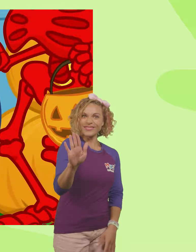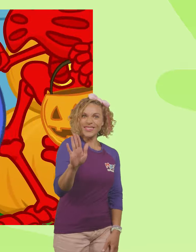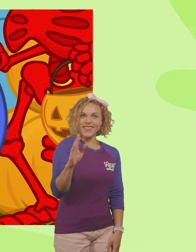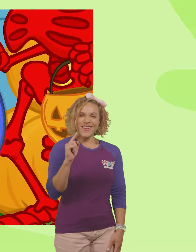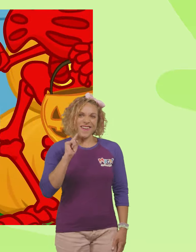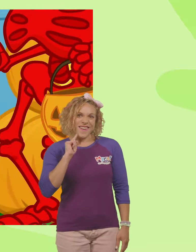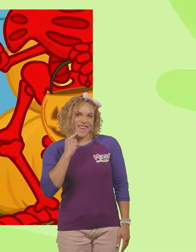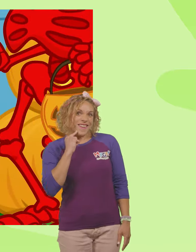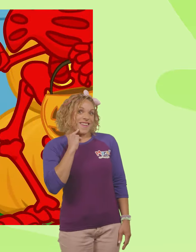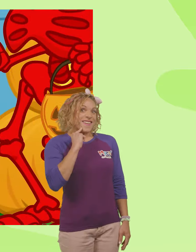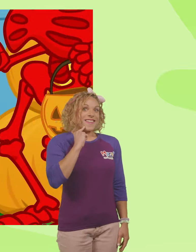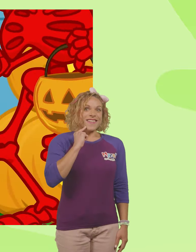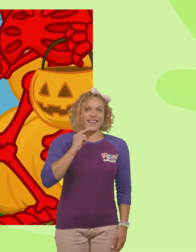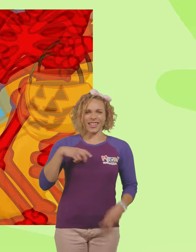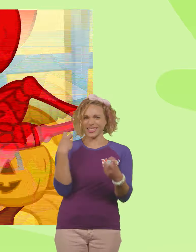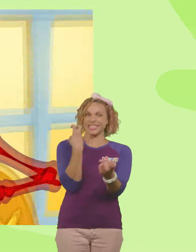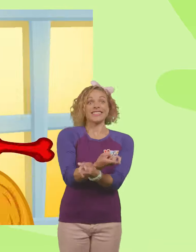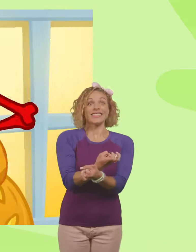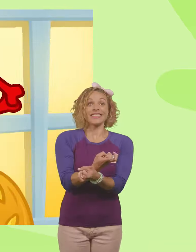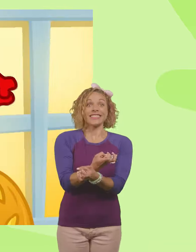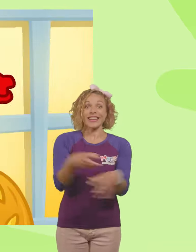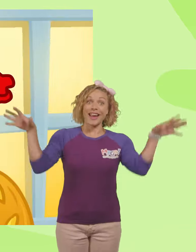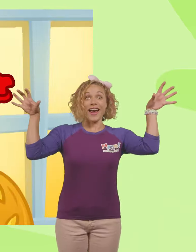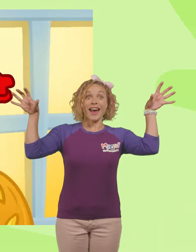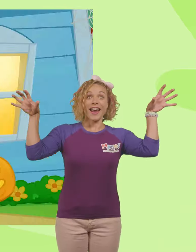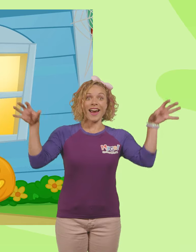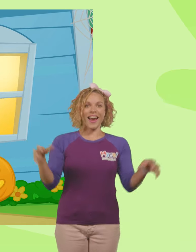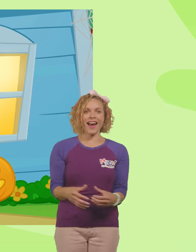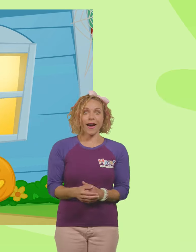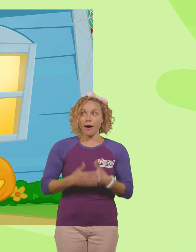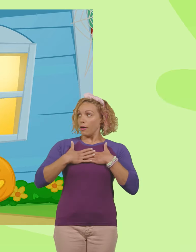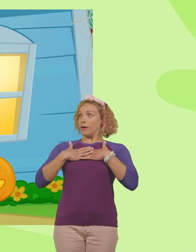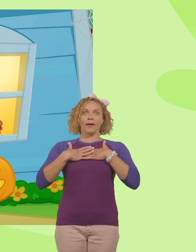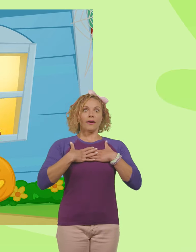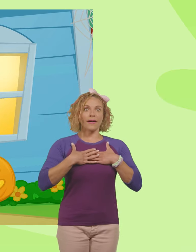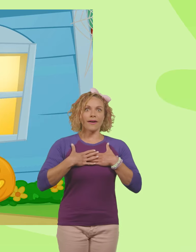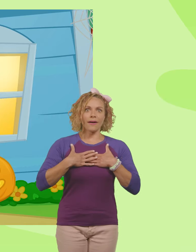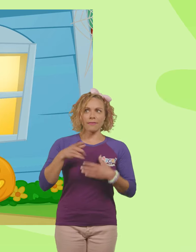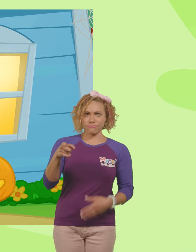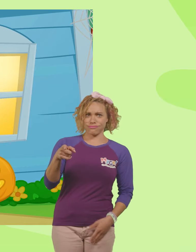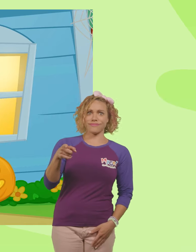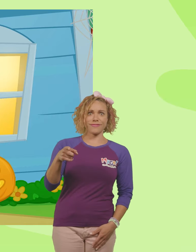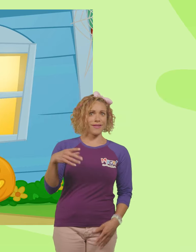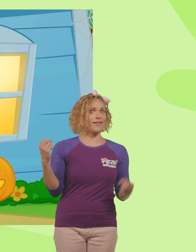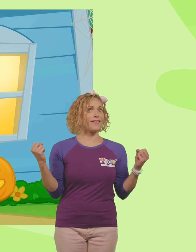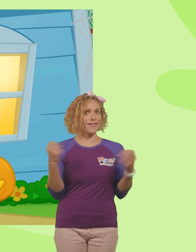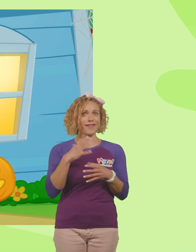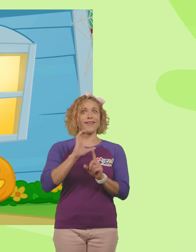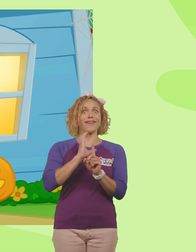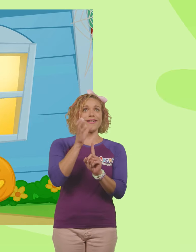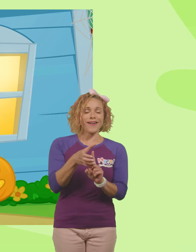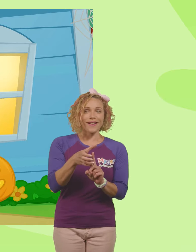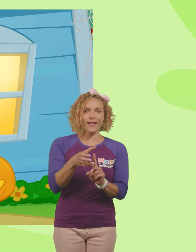Give me your candy! Skeleton! Oh, my. Those are some